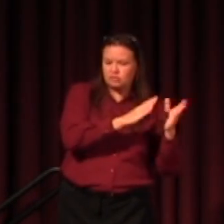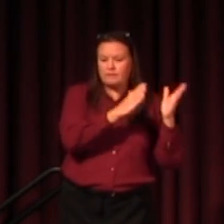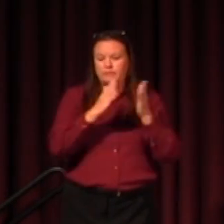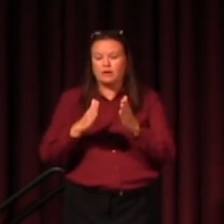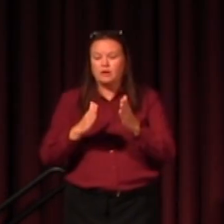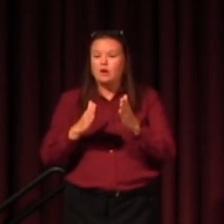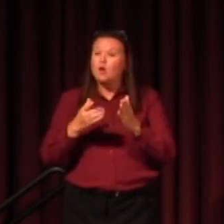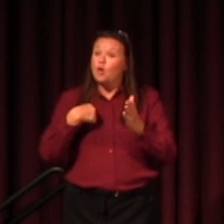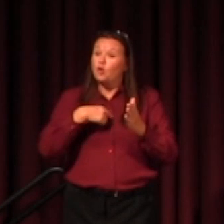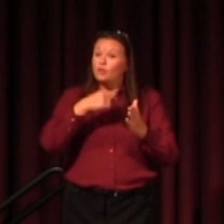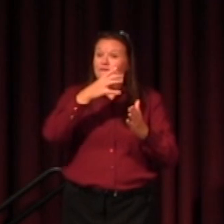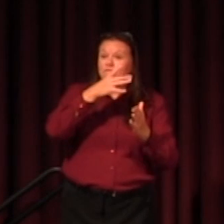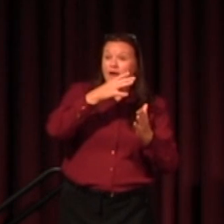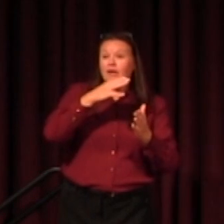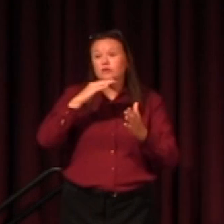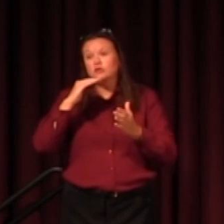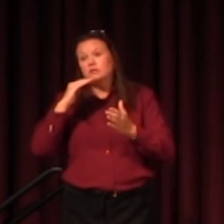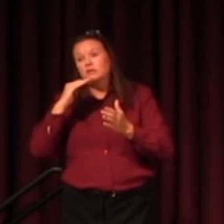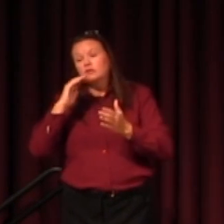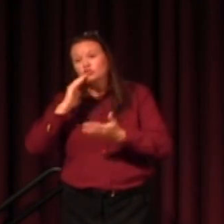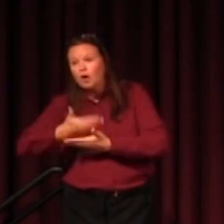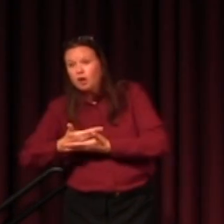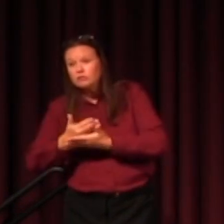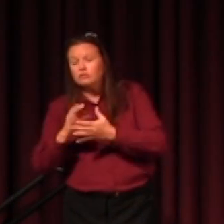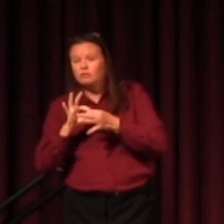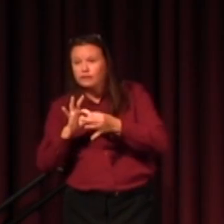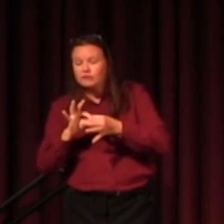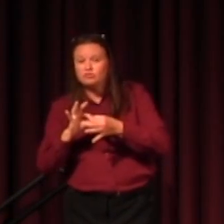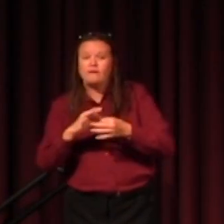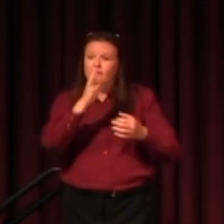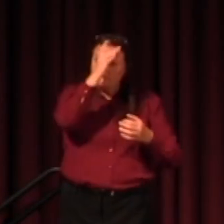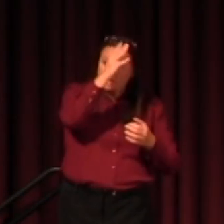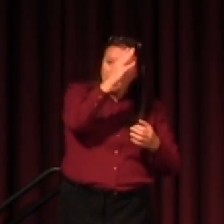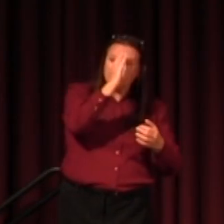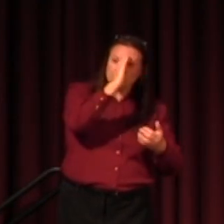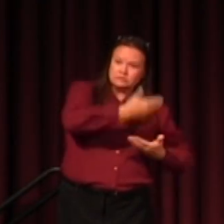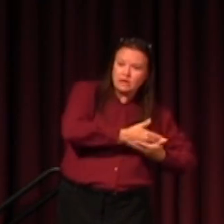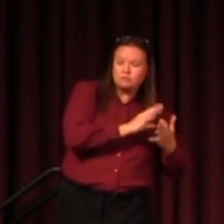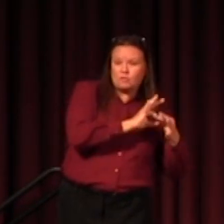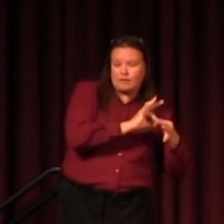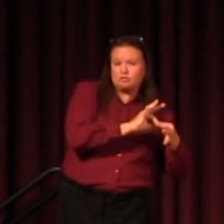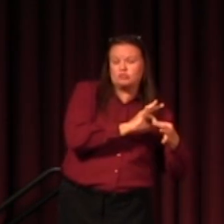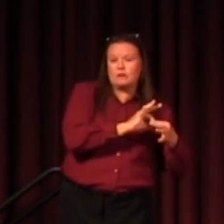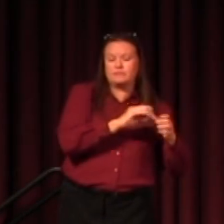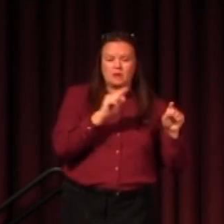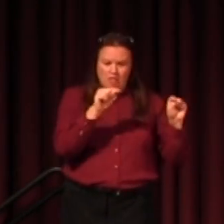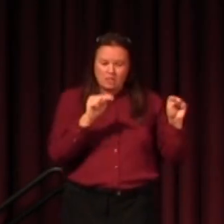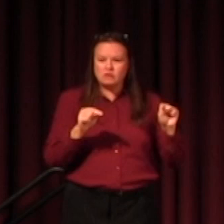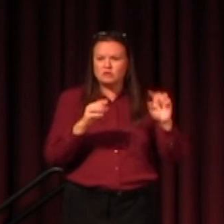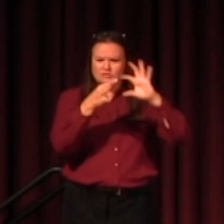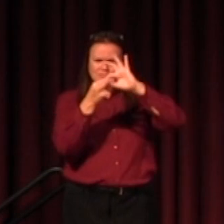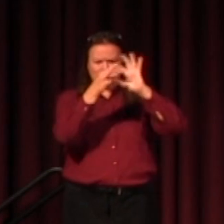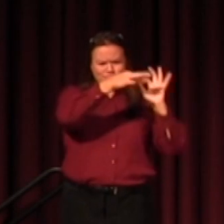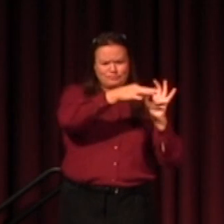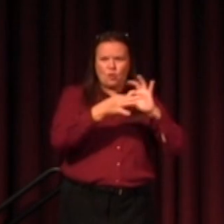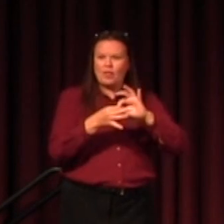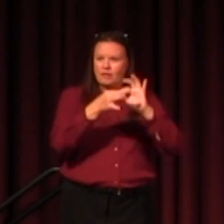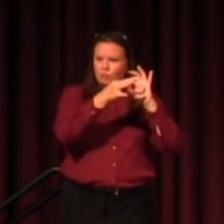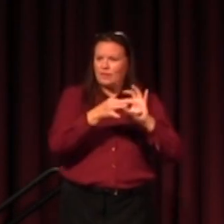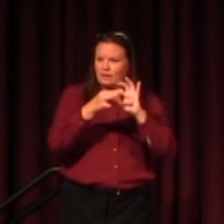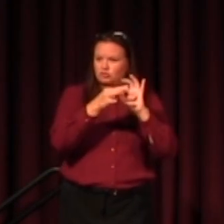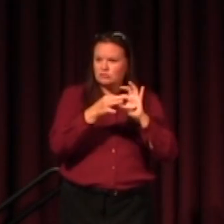mother-daughter relationships and father-son relationships. In our system, those relationships are different. Those are different kinds of